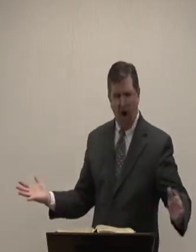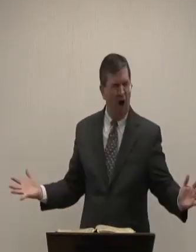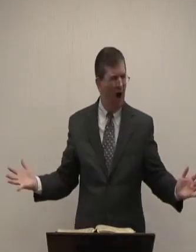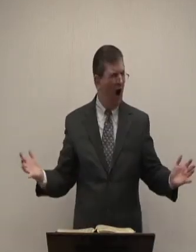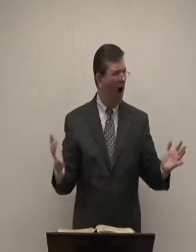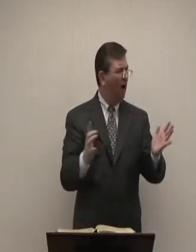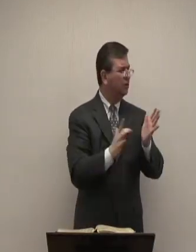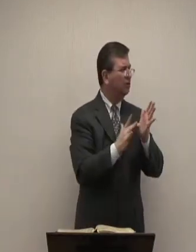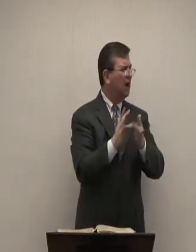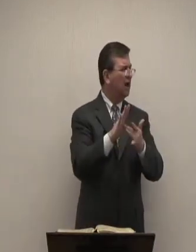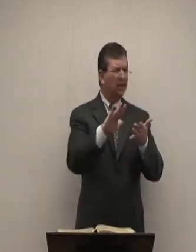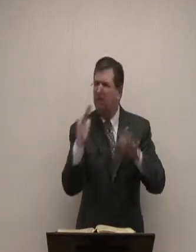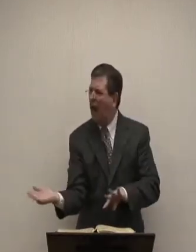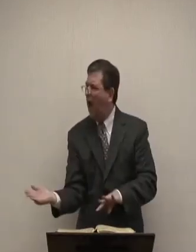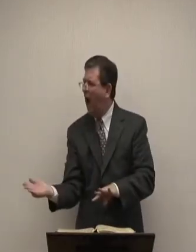And when Jesus died,